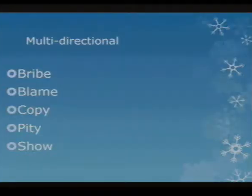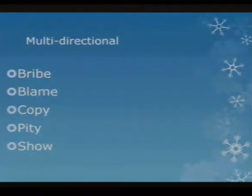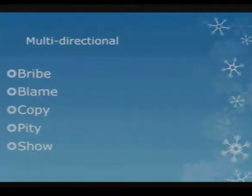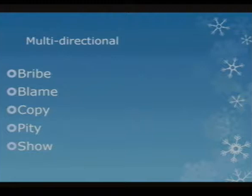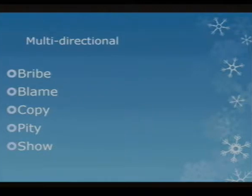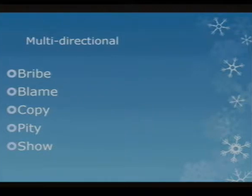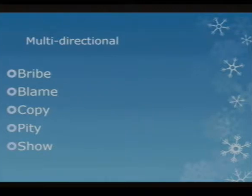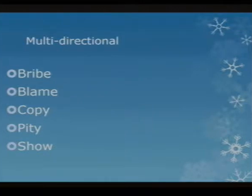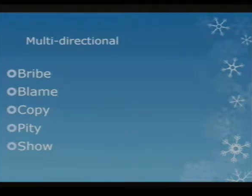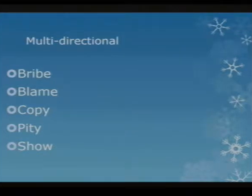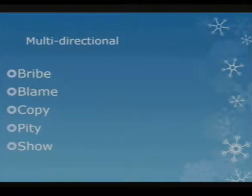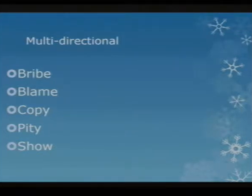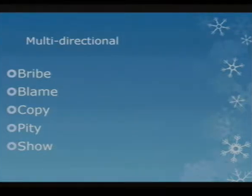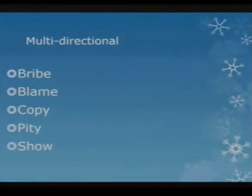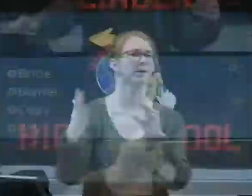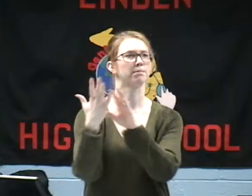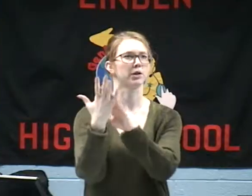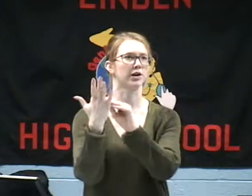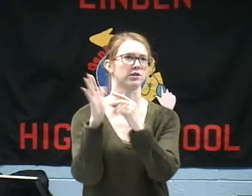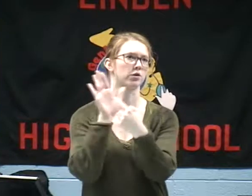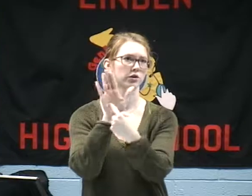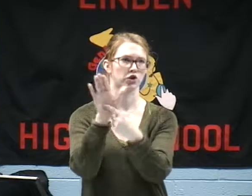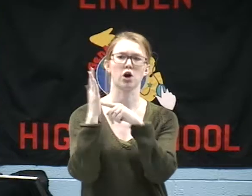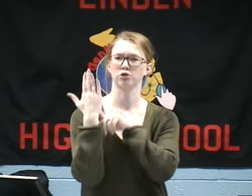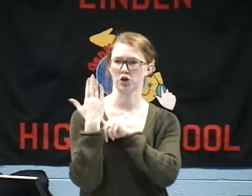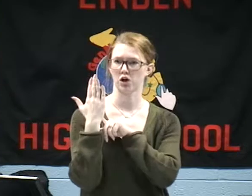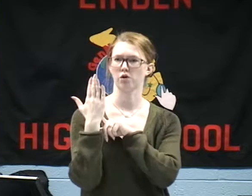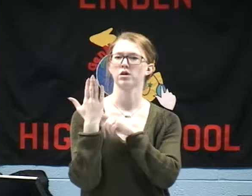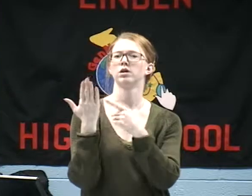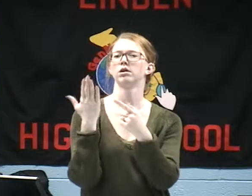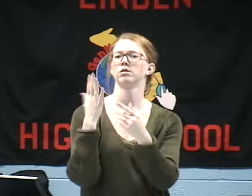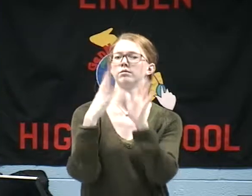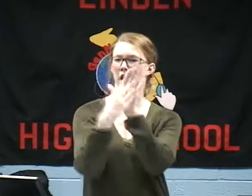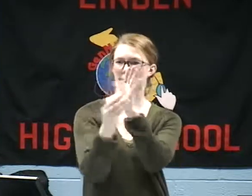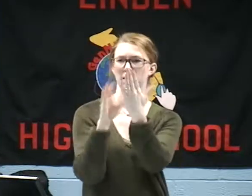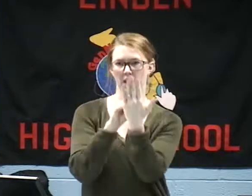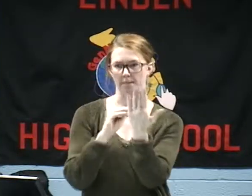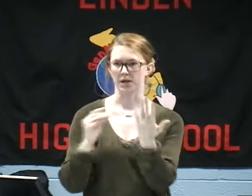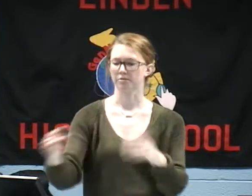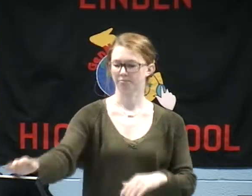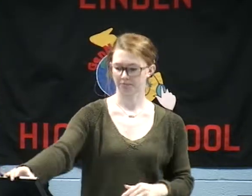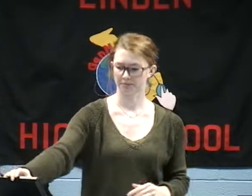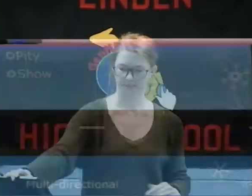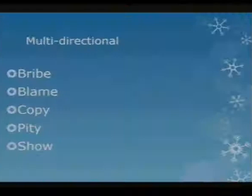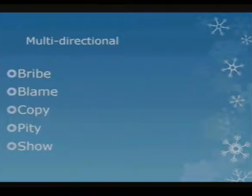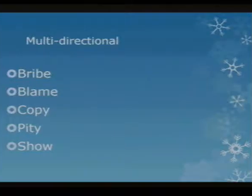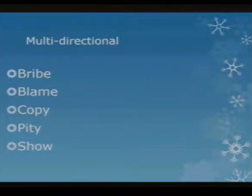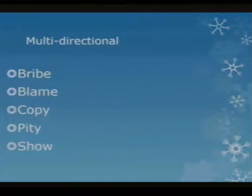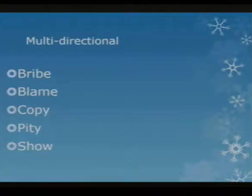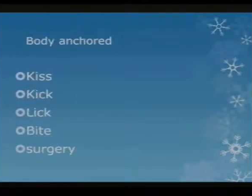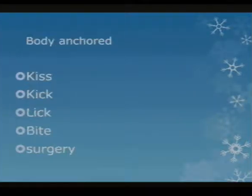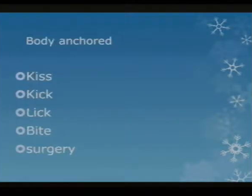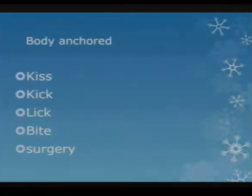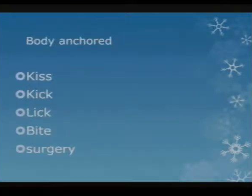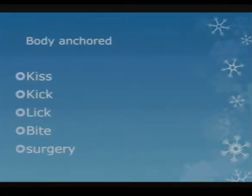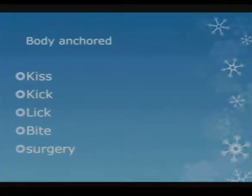Wow. And show. Oh, and copy. But you guys know those. Show, I usually show. look at it at Copy, about copy. 9:30. And I, Hey,